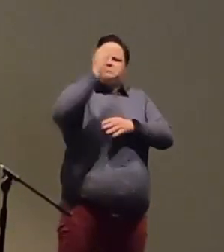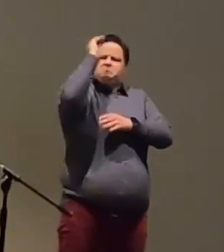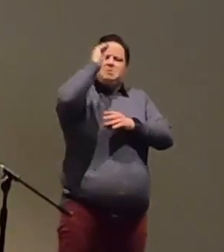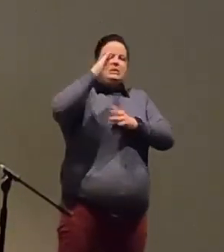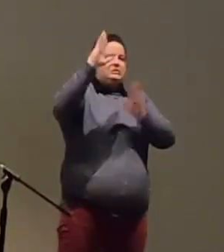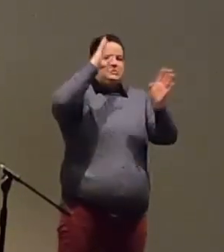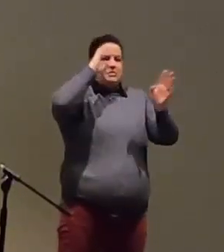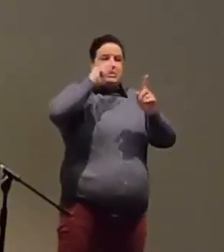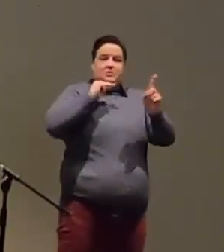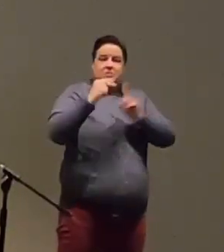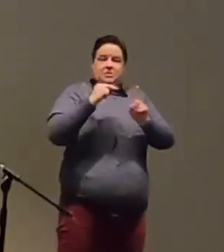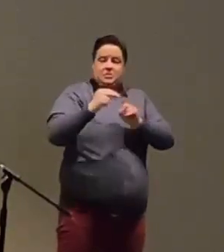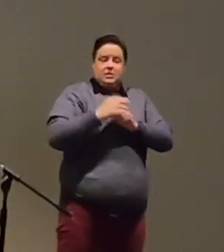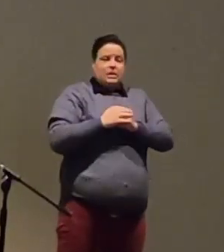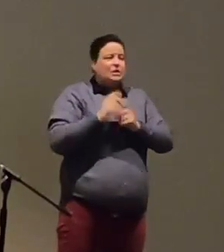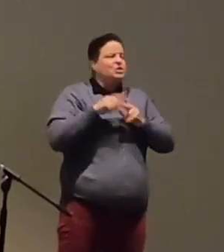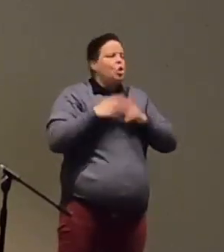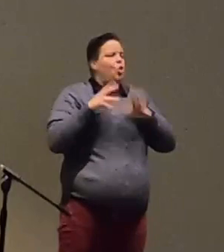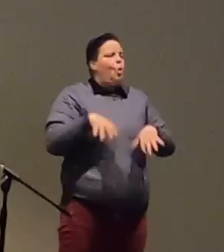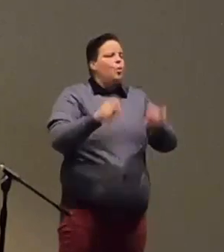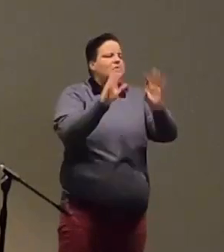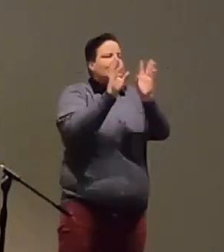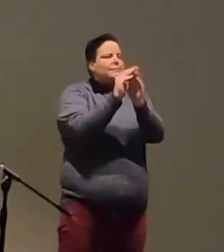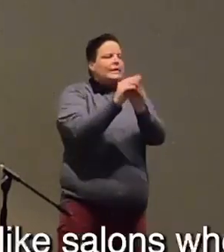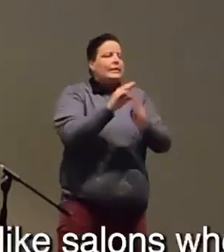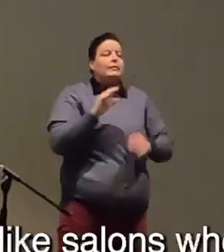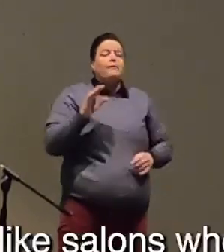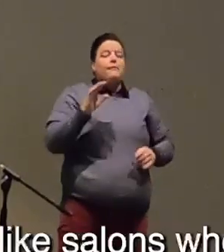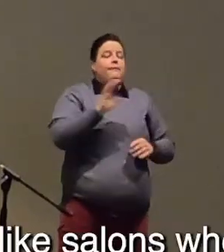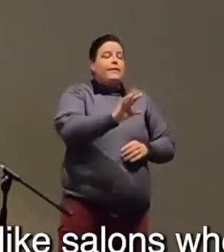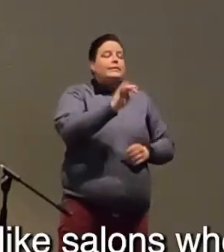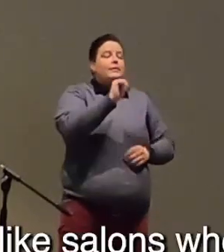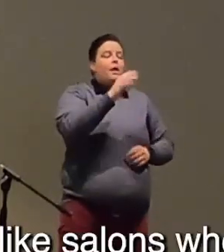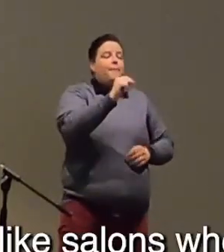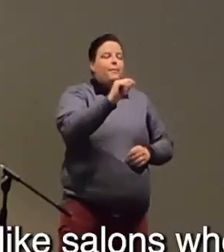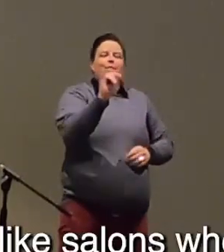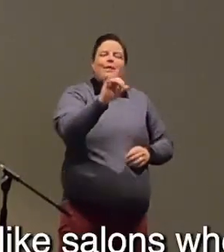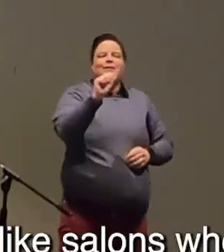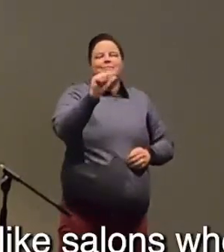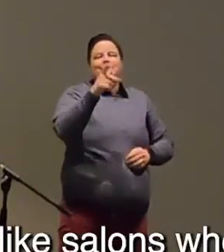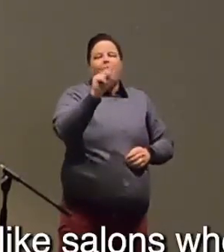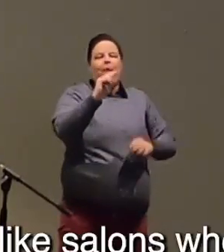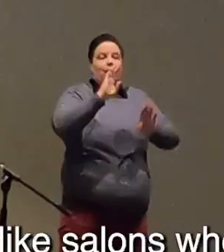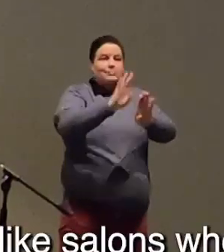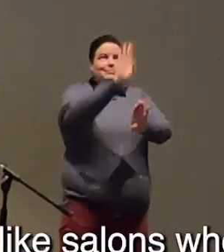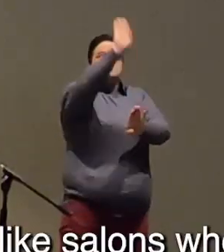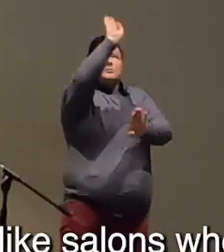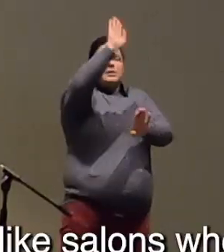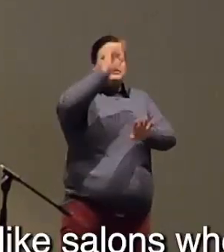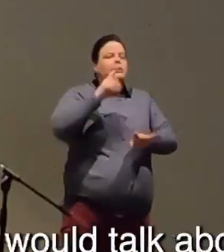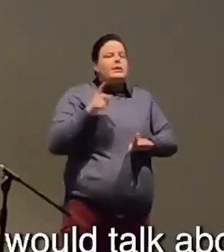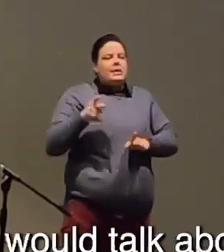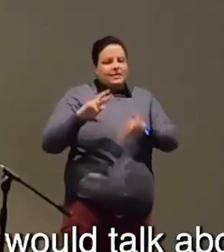started hosting meetings in his apartment, sort of like salons, where he and his